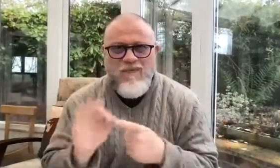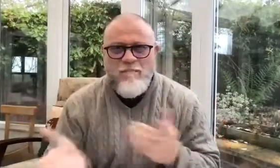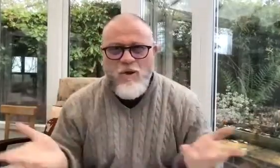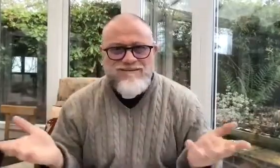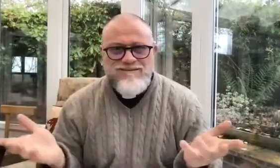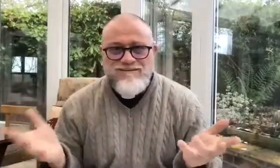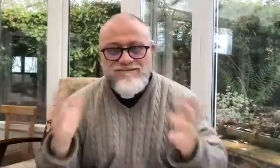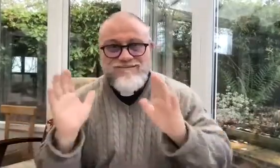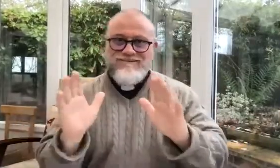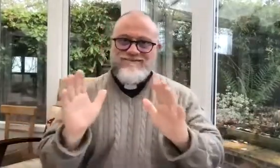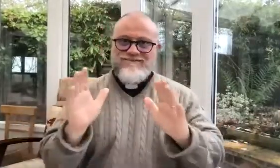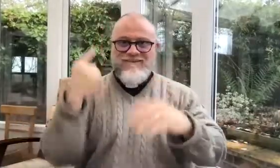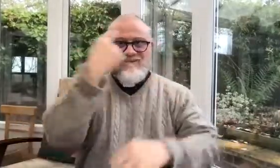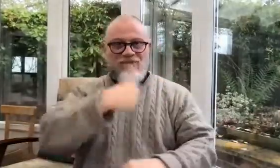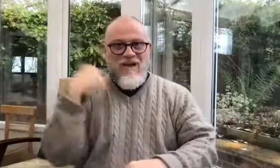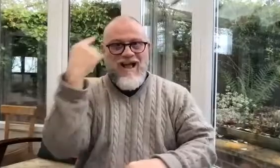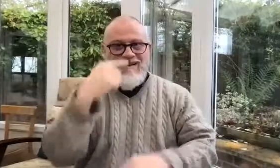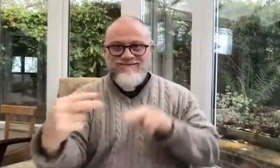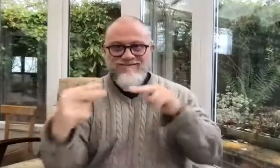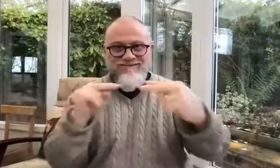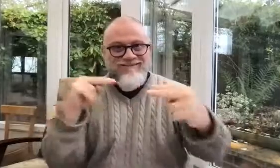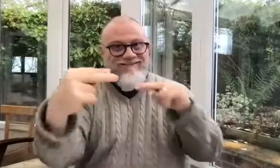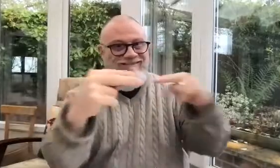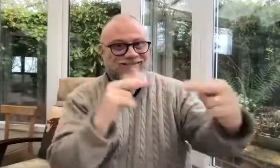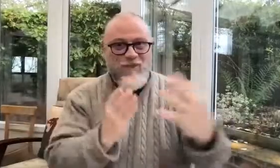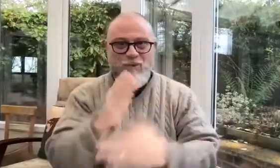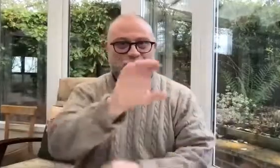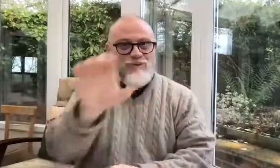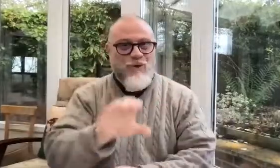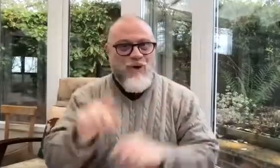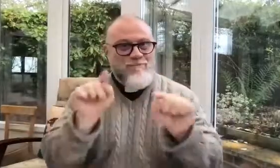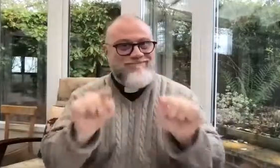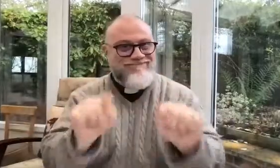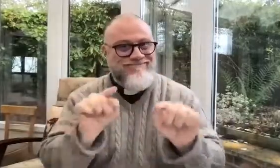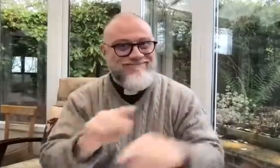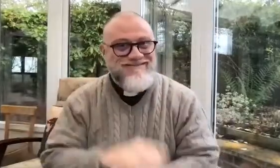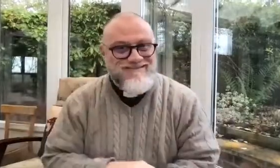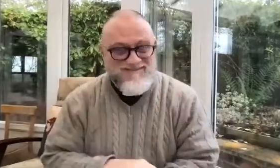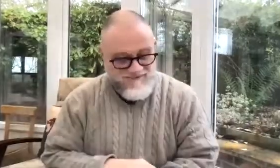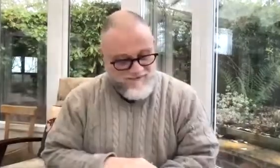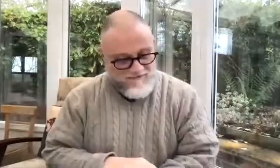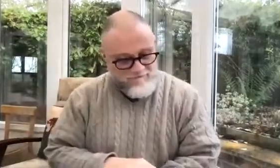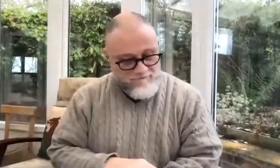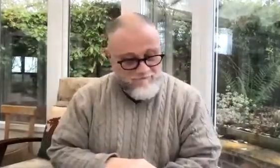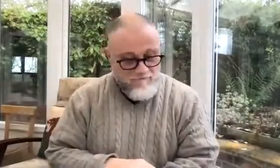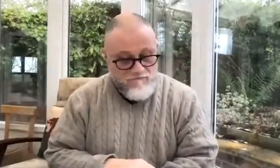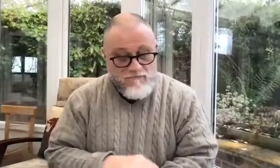Masks, what's the point of masks? We need to see the whole face, don't we? And through Zoom, we can do